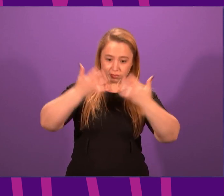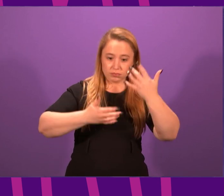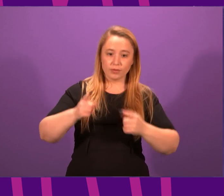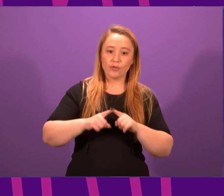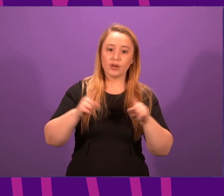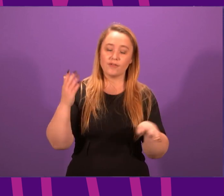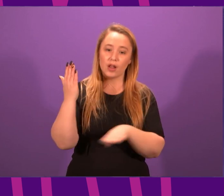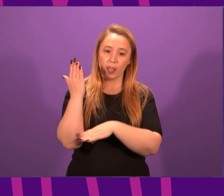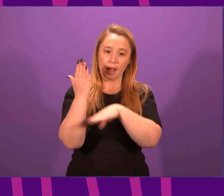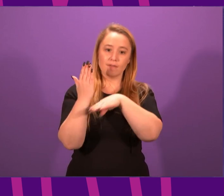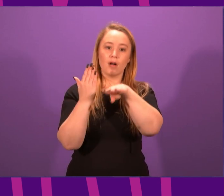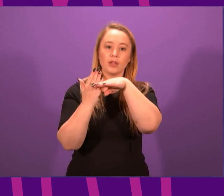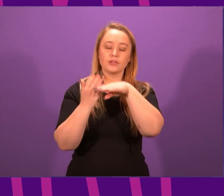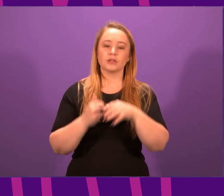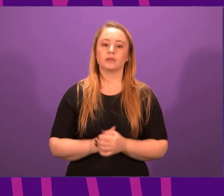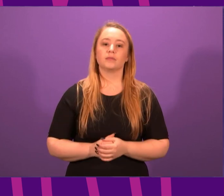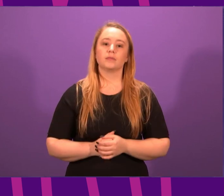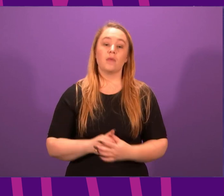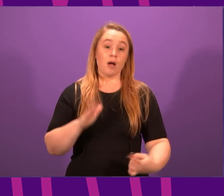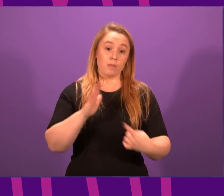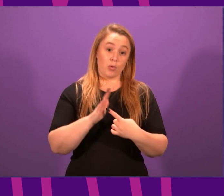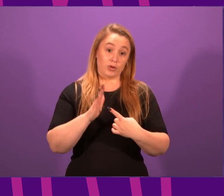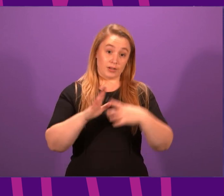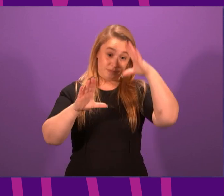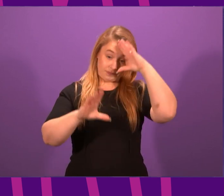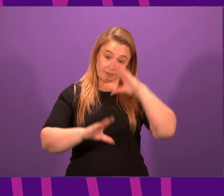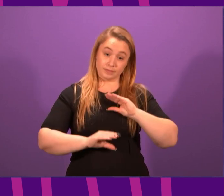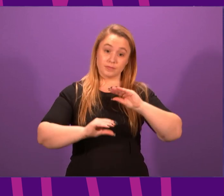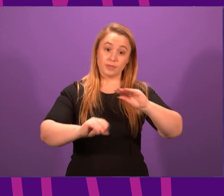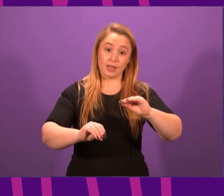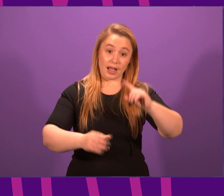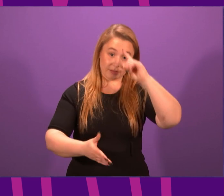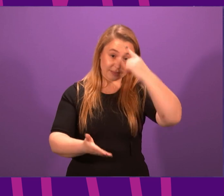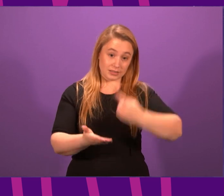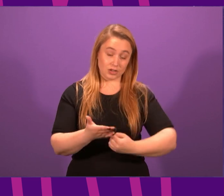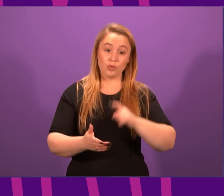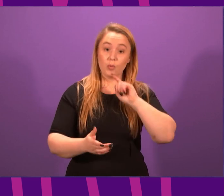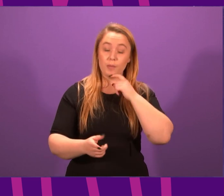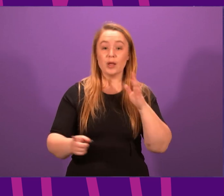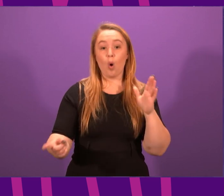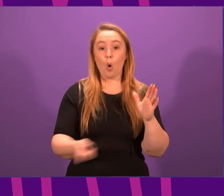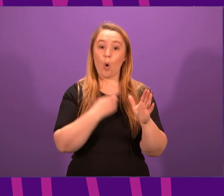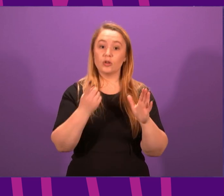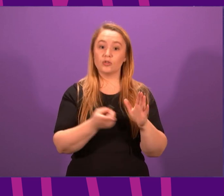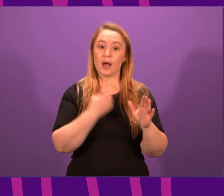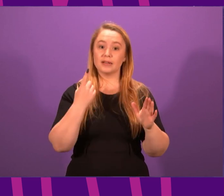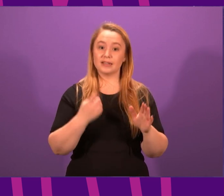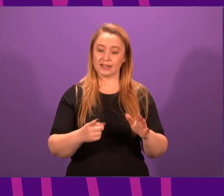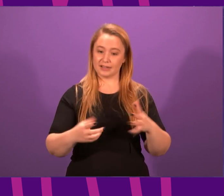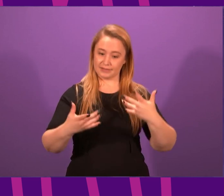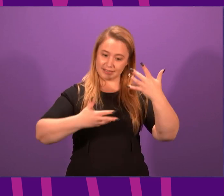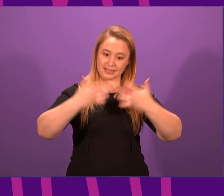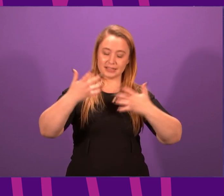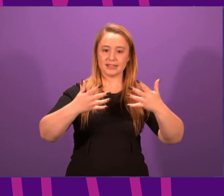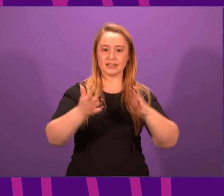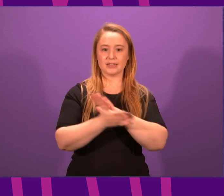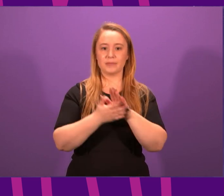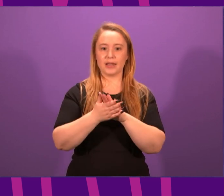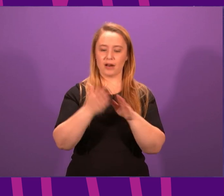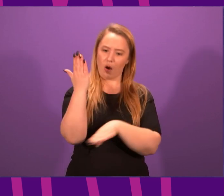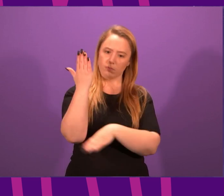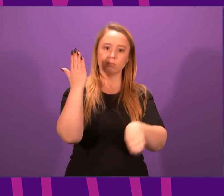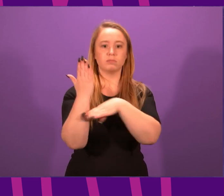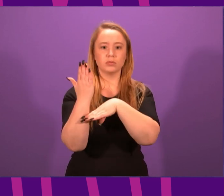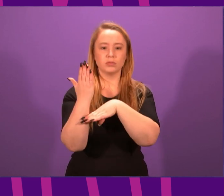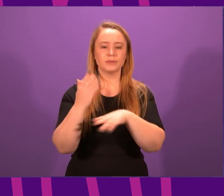levels. It's important to stress, though, that these decisions will not involve the automatic application of a single statistic or even basket